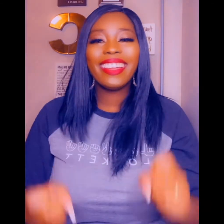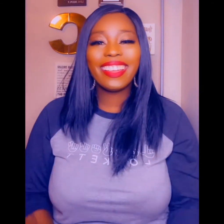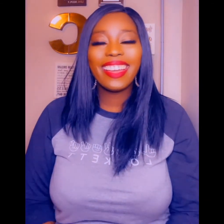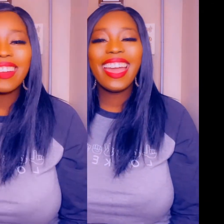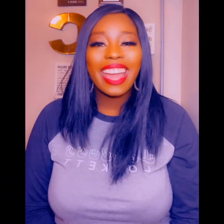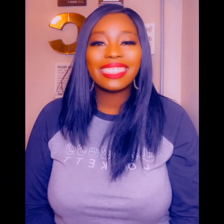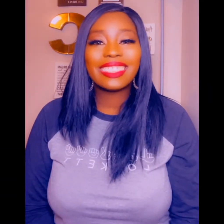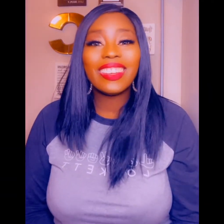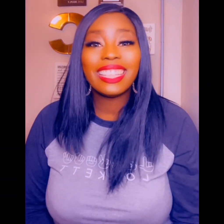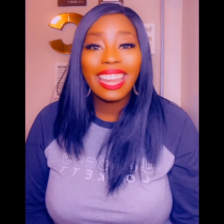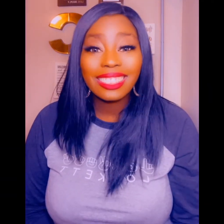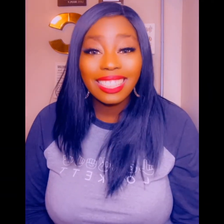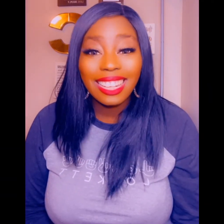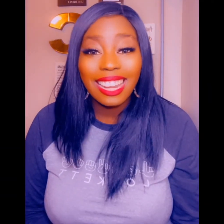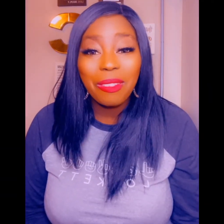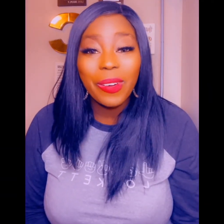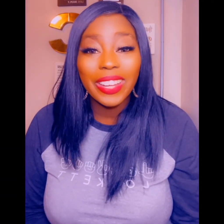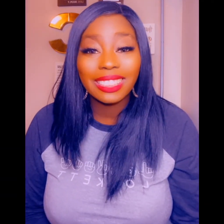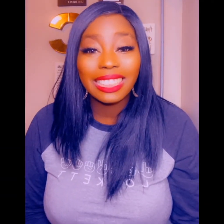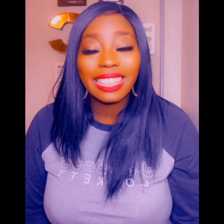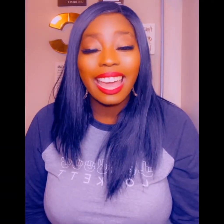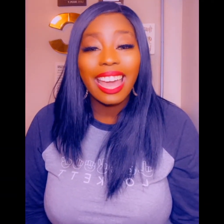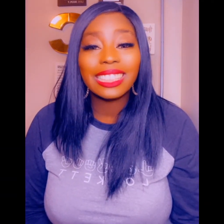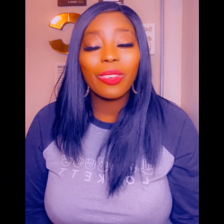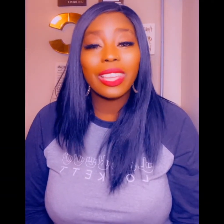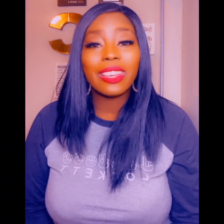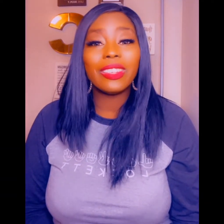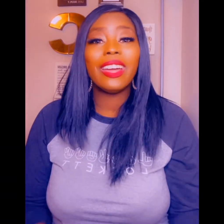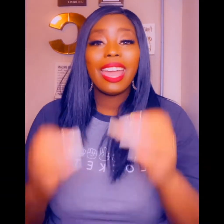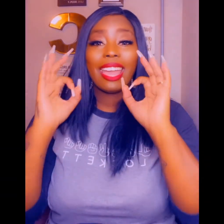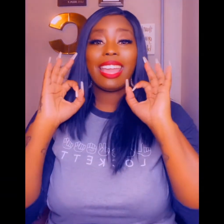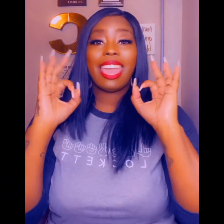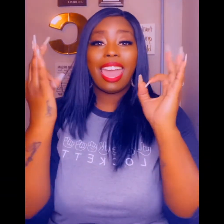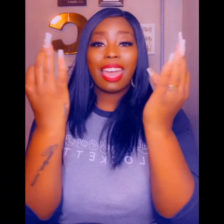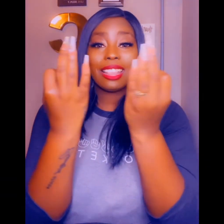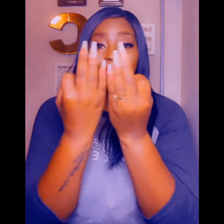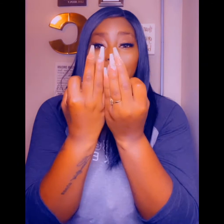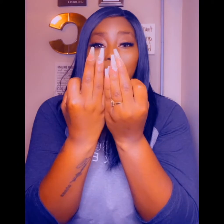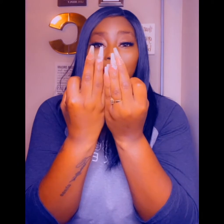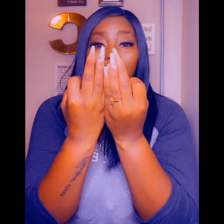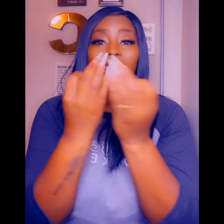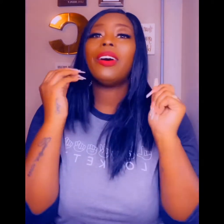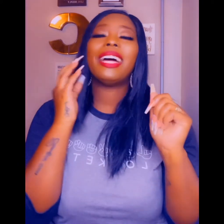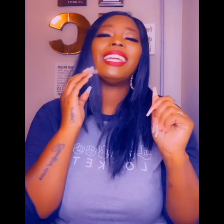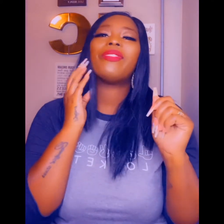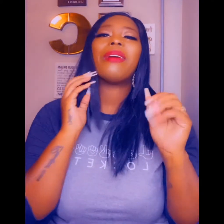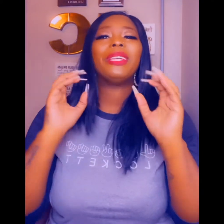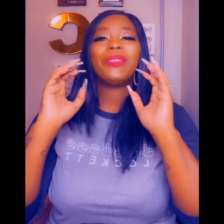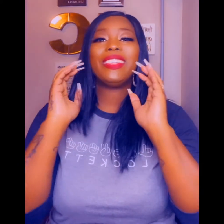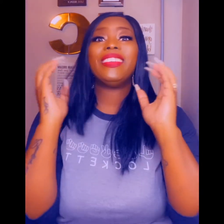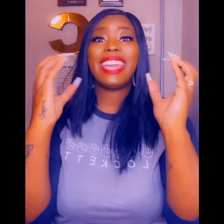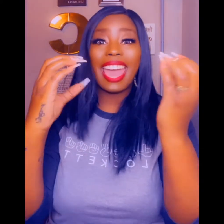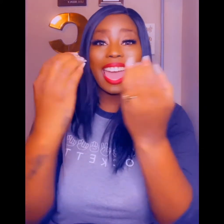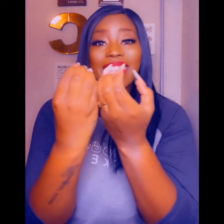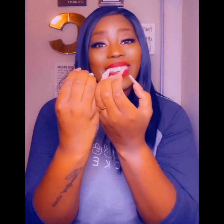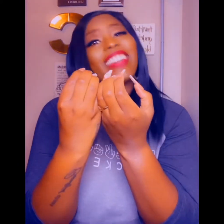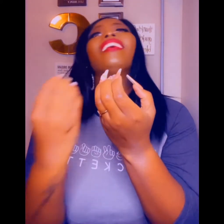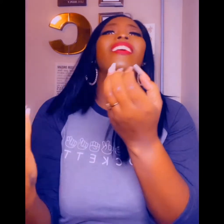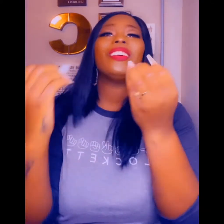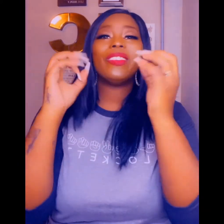All right, so the next thing that I'm going to teach you guys, when you gather, I did family. When you gather with